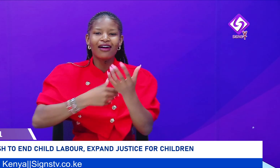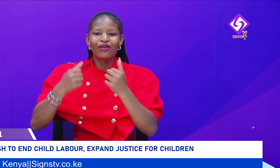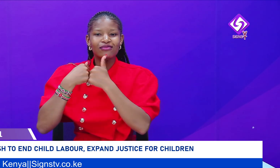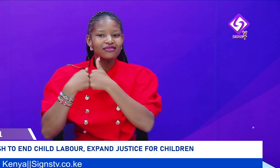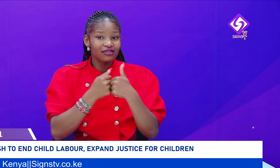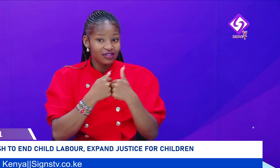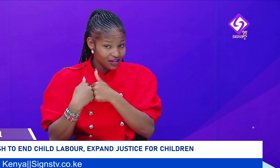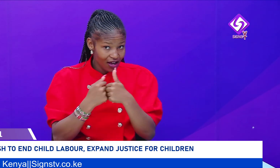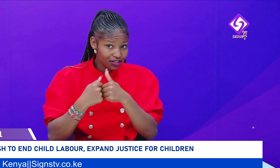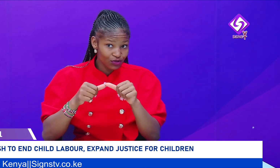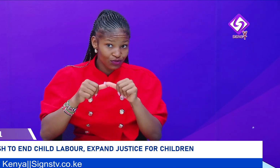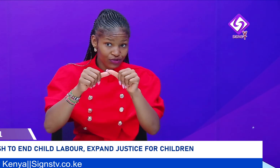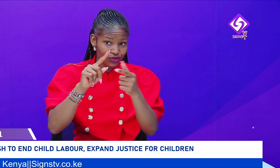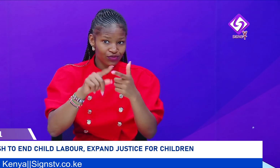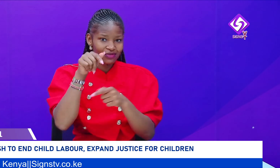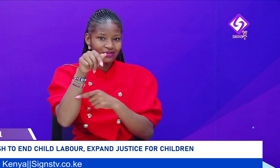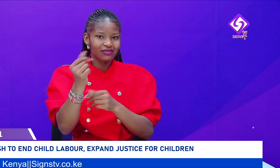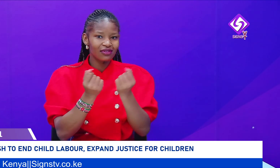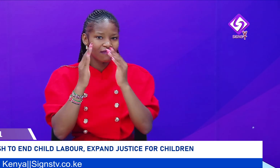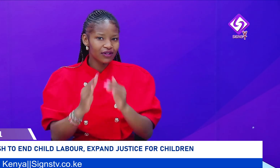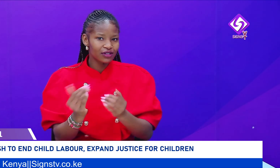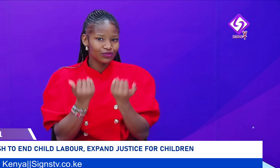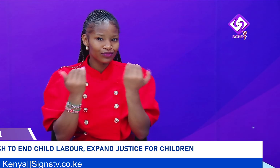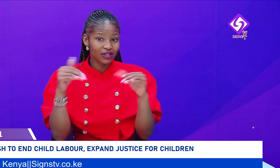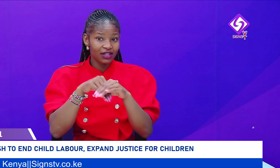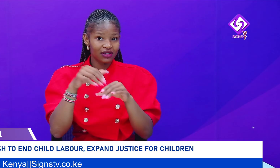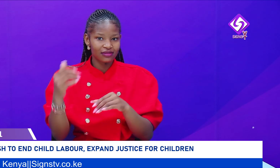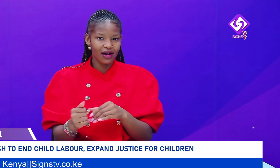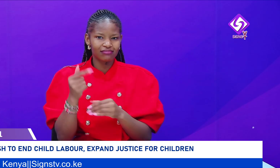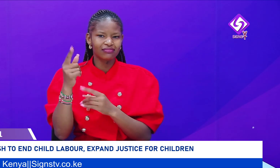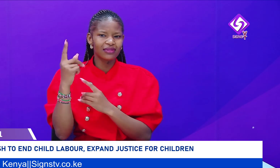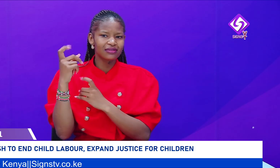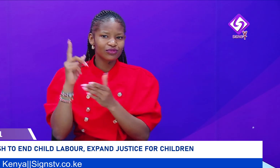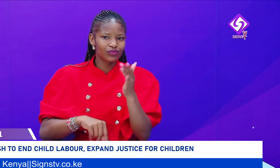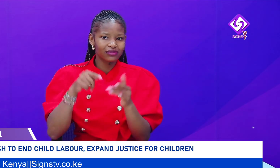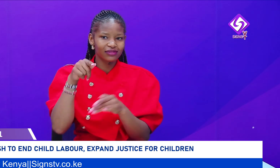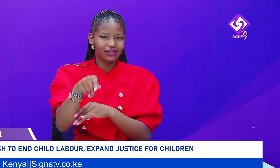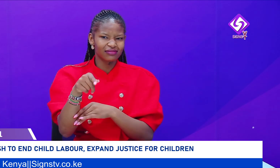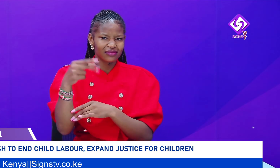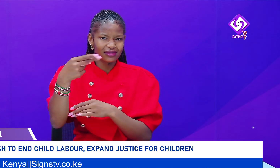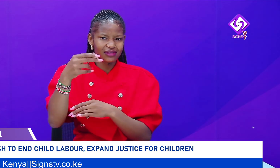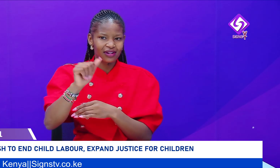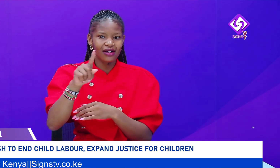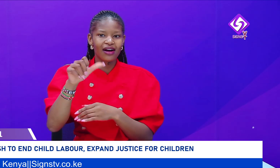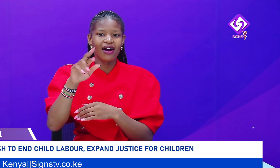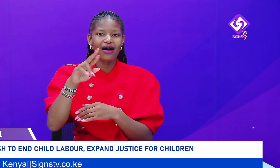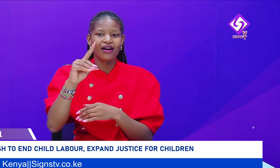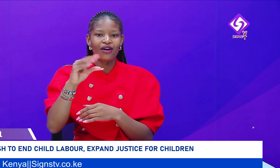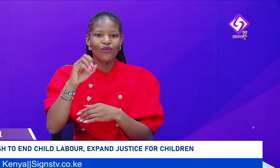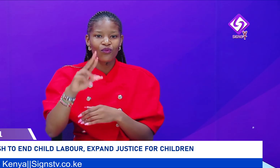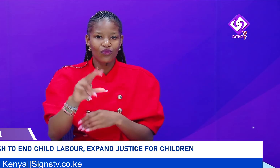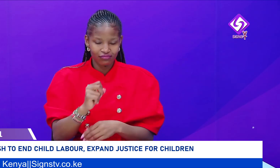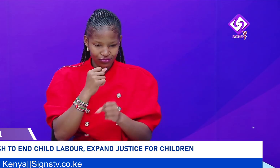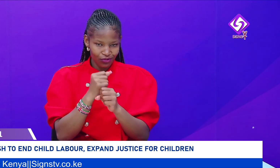The renewed push comes amidst persistent global challenges that continue to drive children into